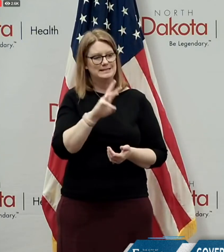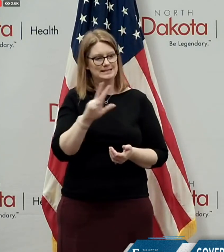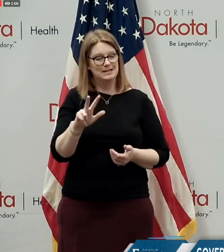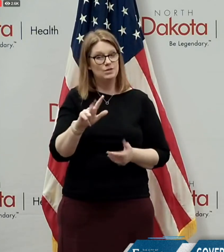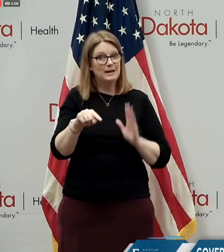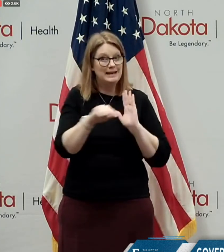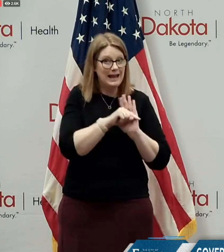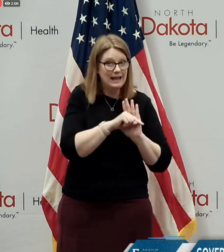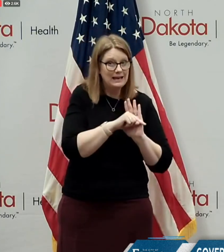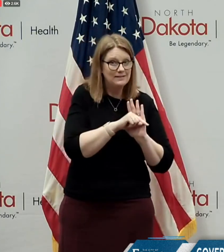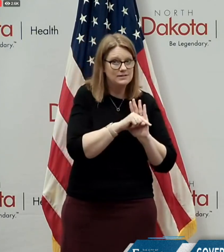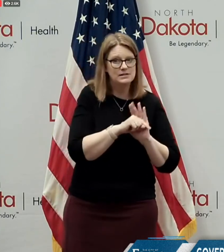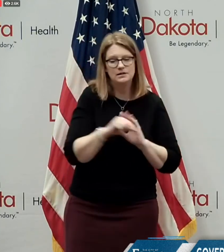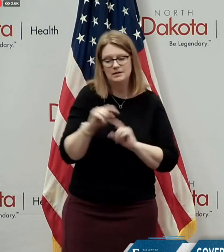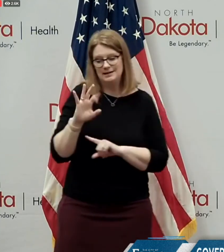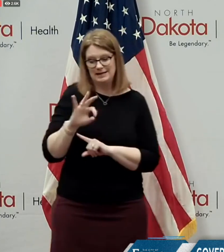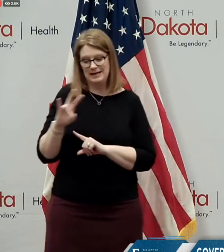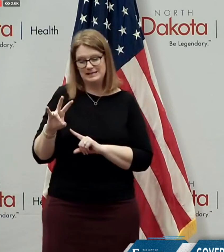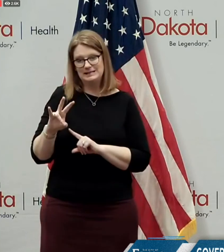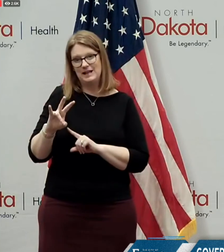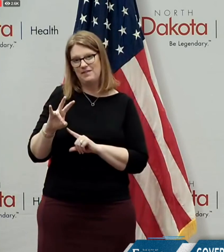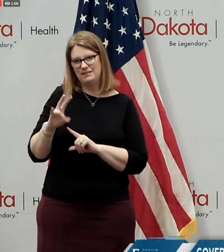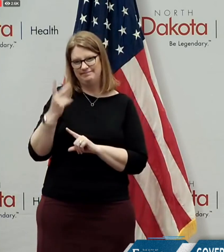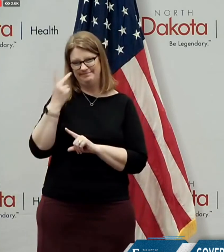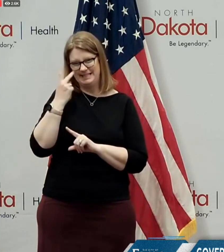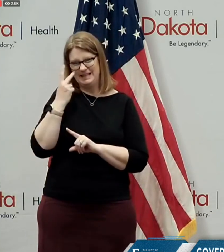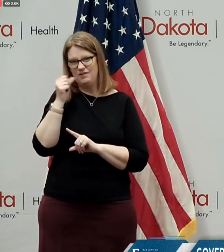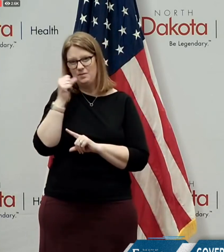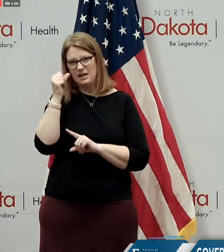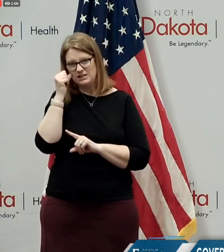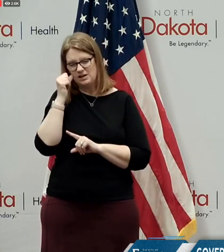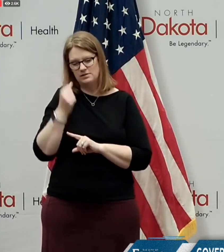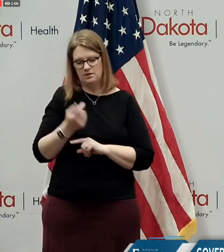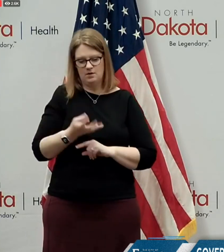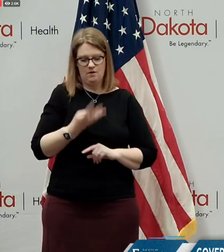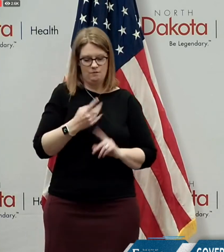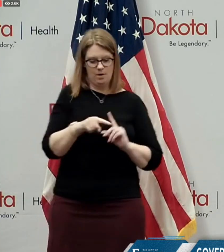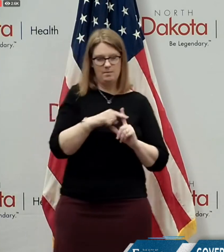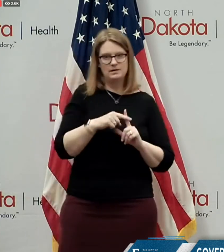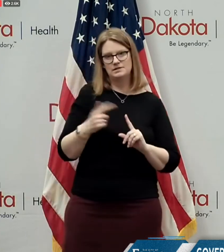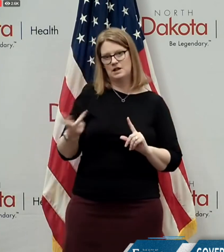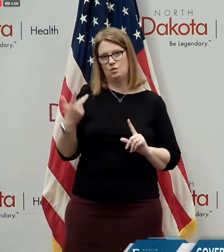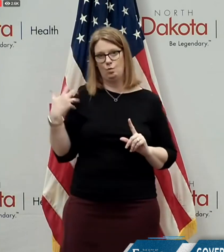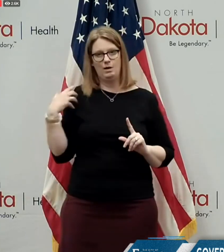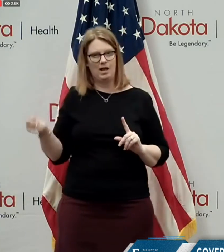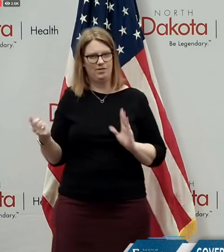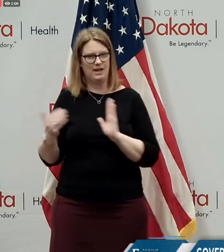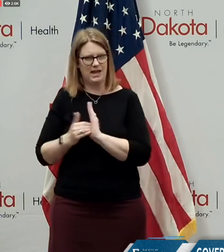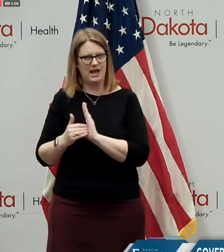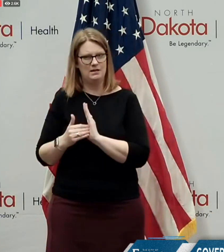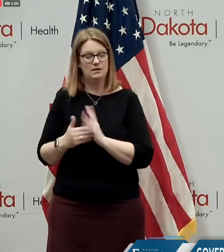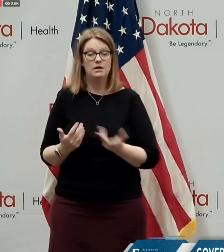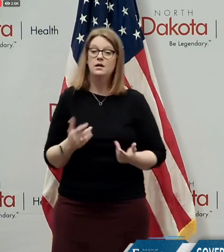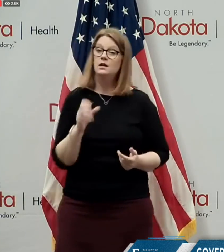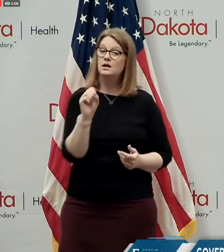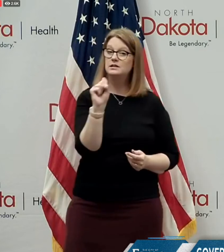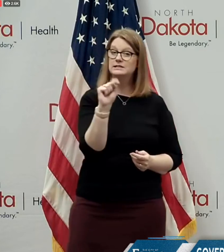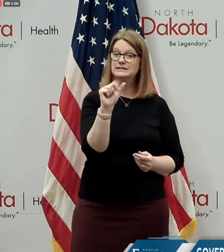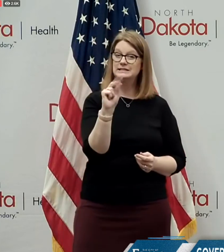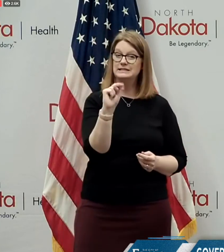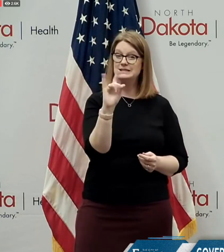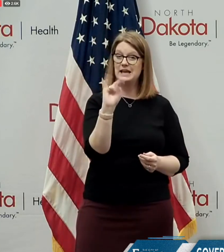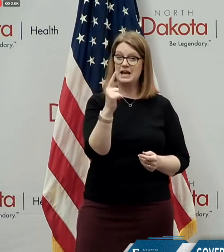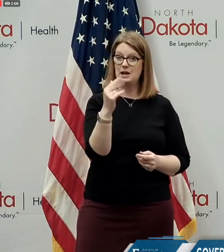1,263 negatives, 97 pending from yesterday, 4 positives, 3 recovered. And Standing Rock is in